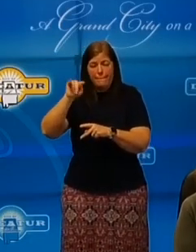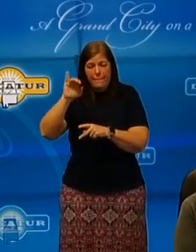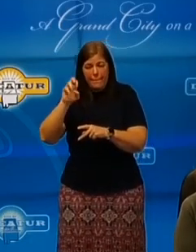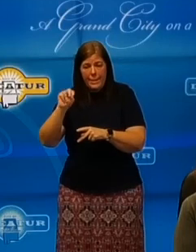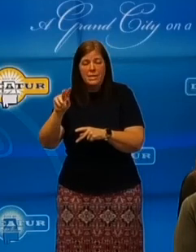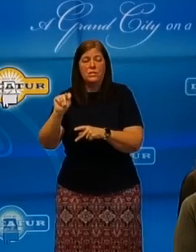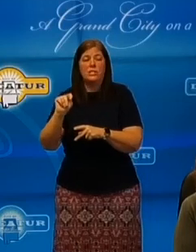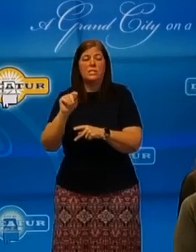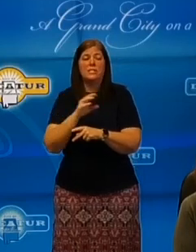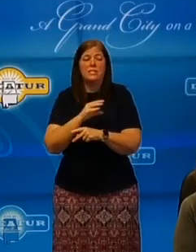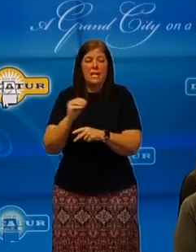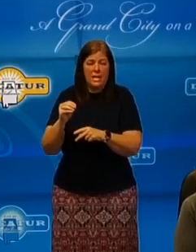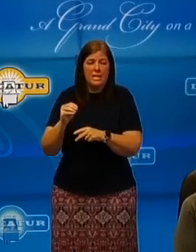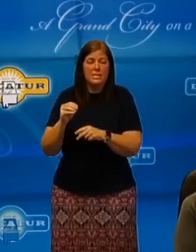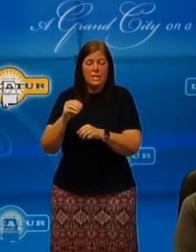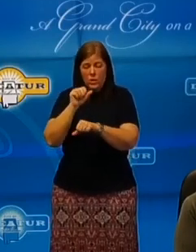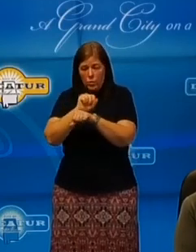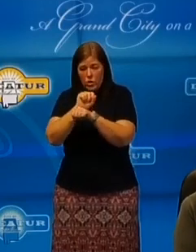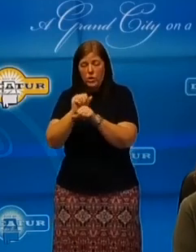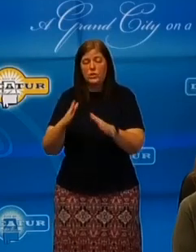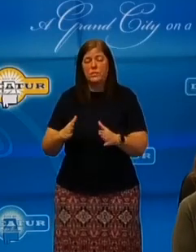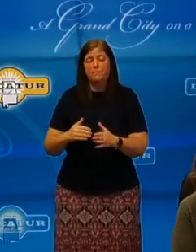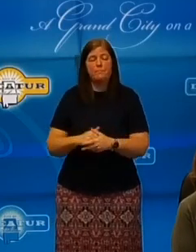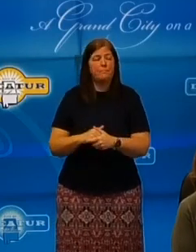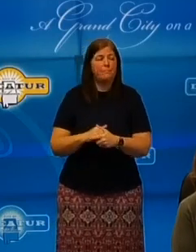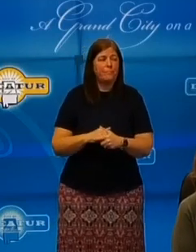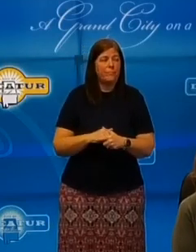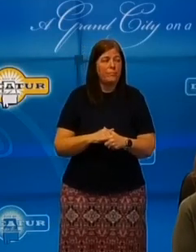that is on the surge plan as well.